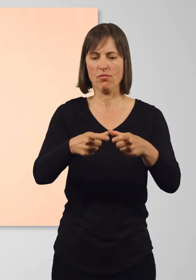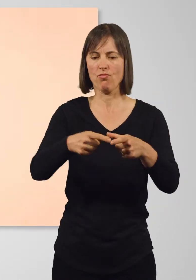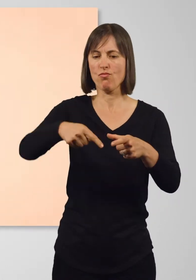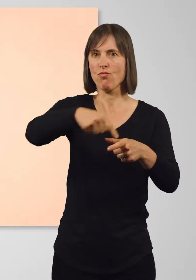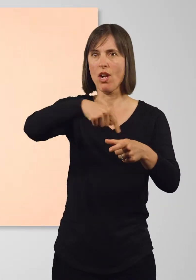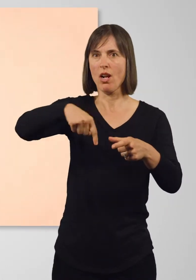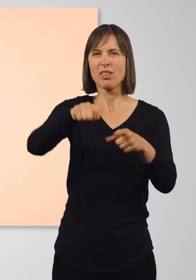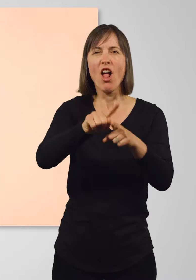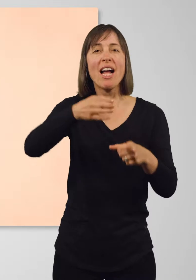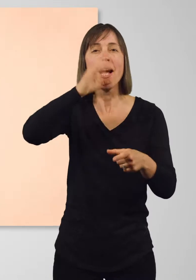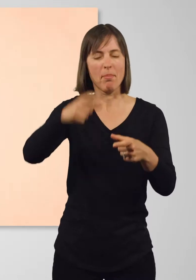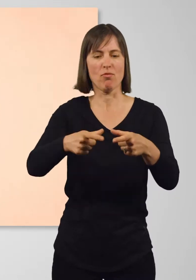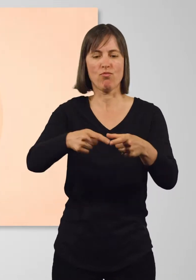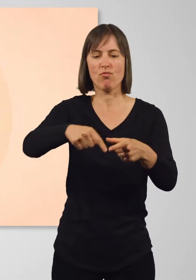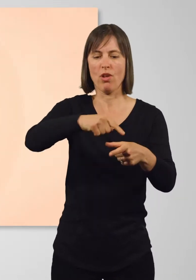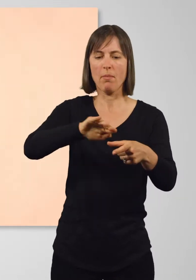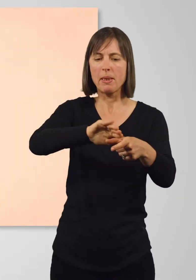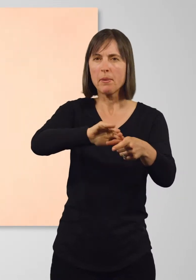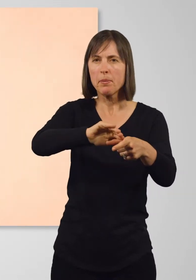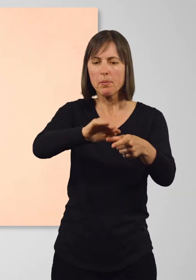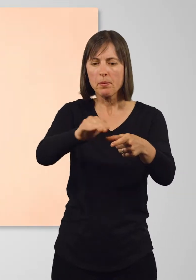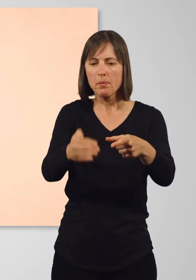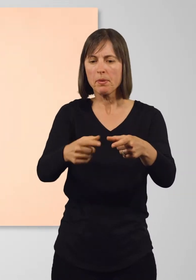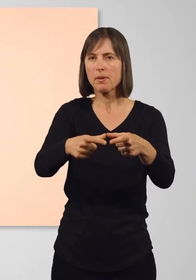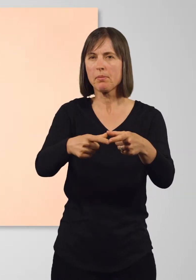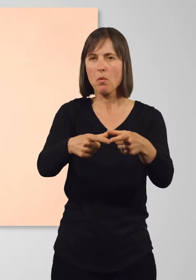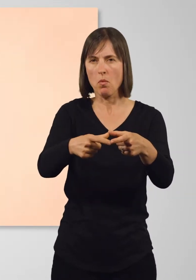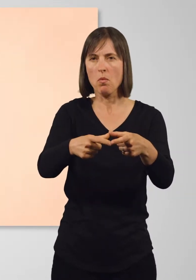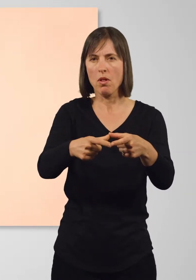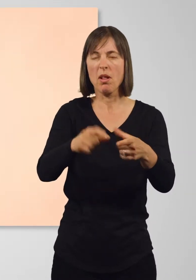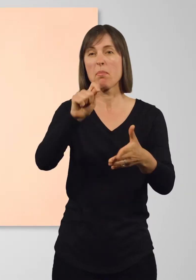The diaphragm is a cup-shaped device you can get at pharmacies.